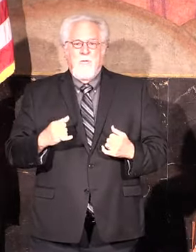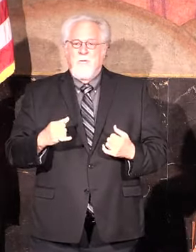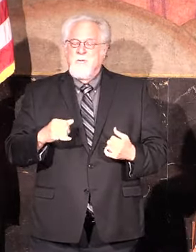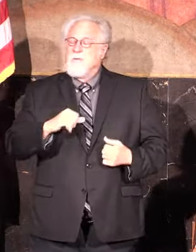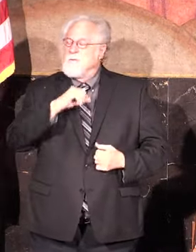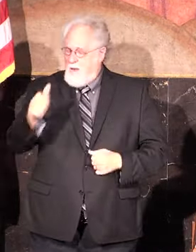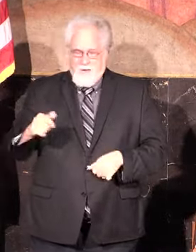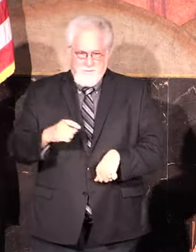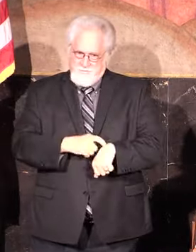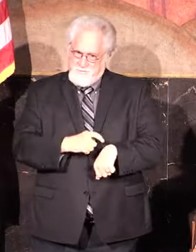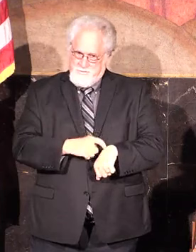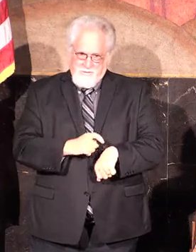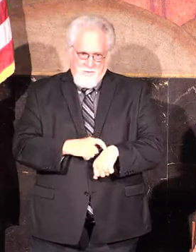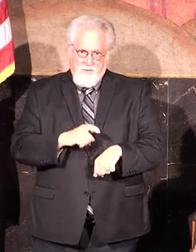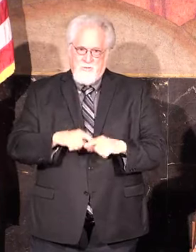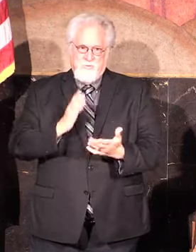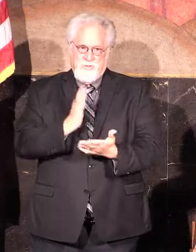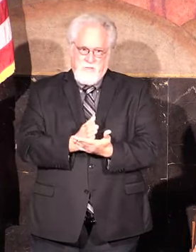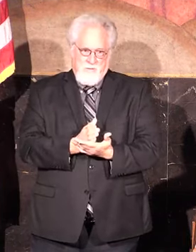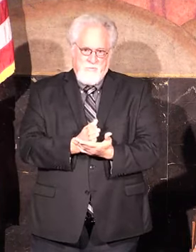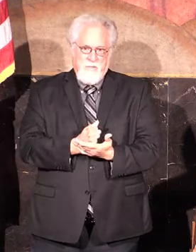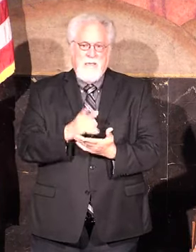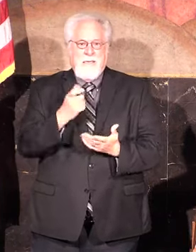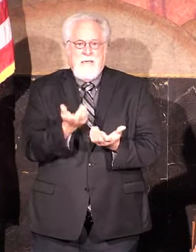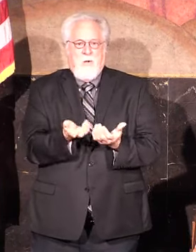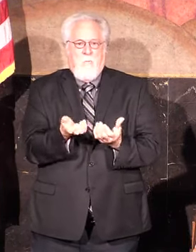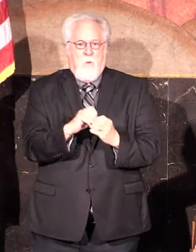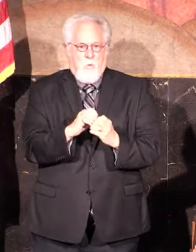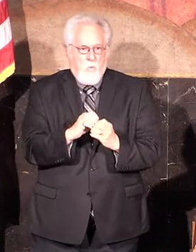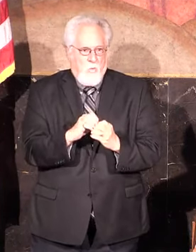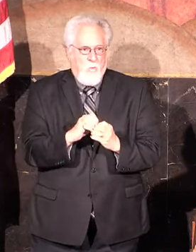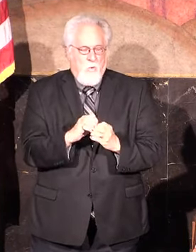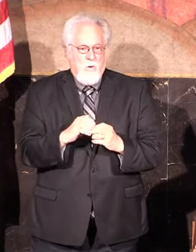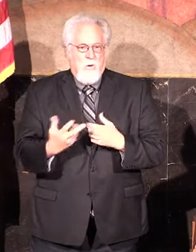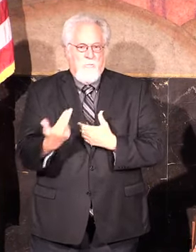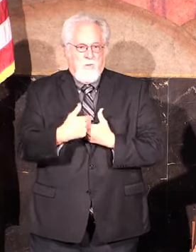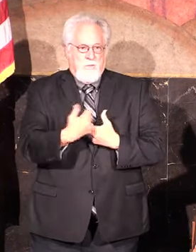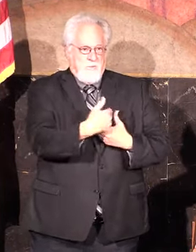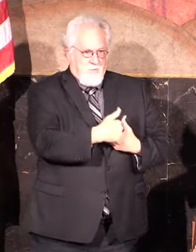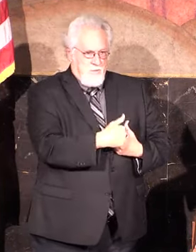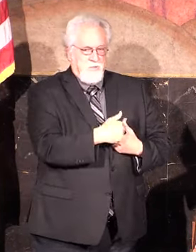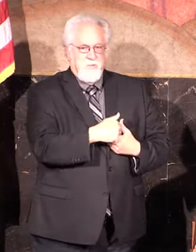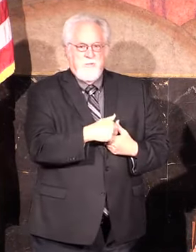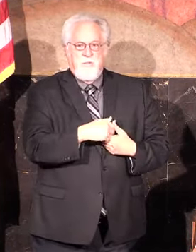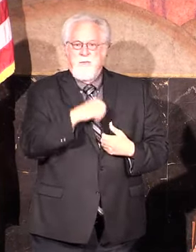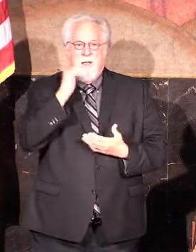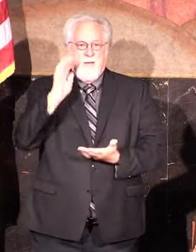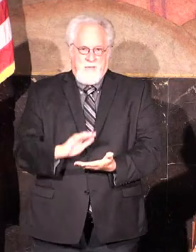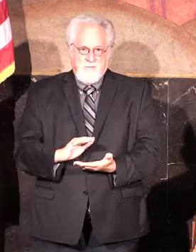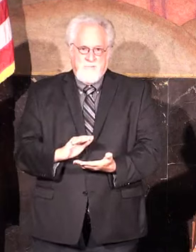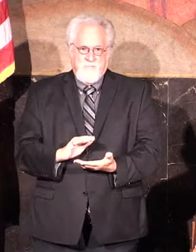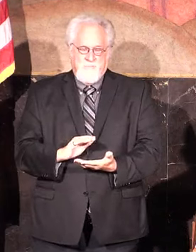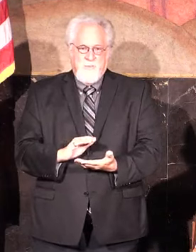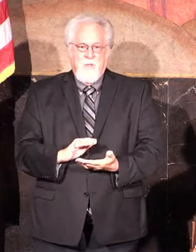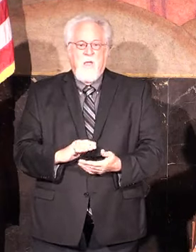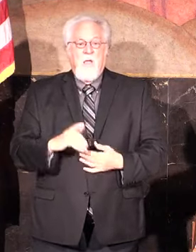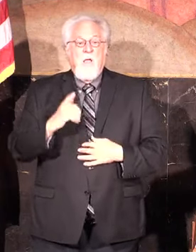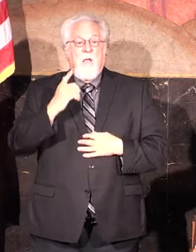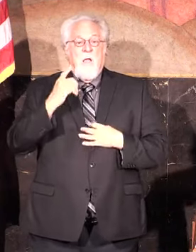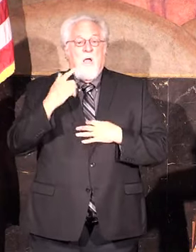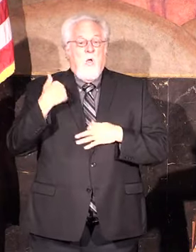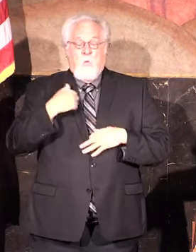the time to stop. We need more participation and adherence, not less. Because while